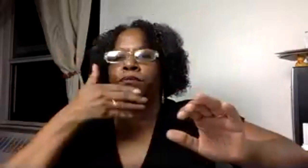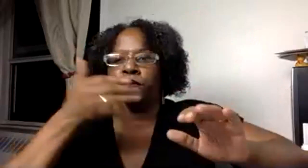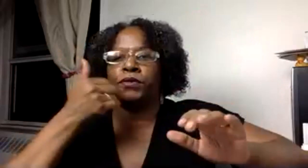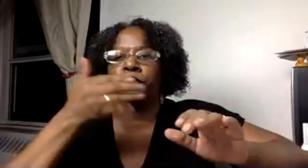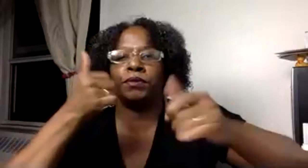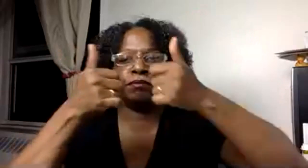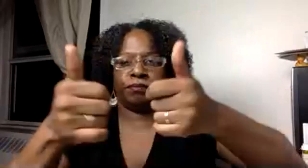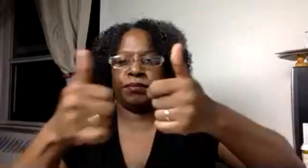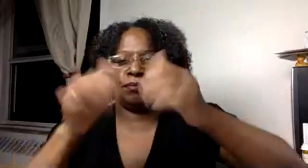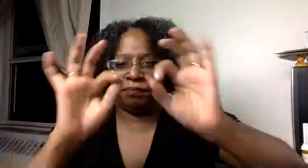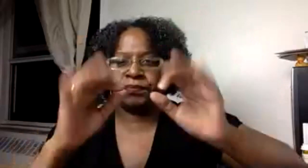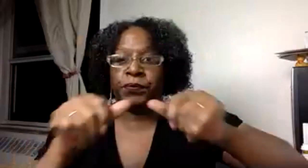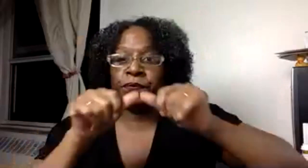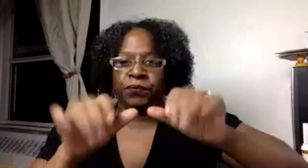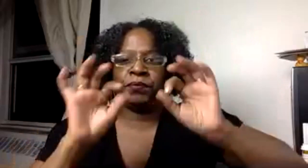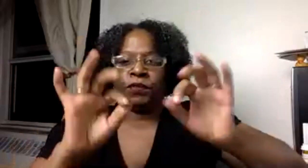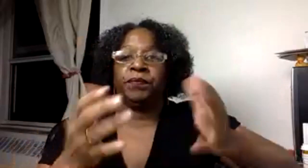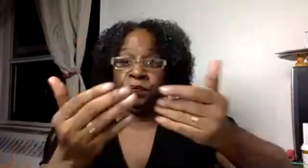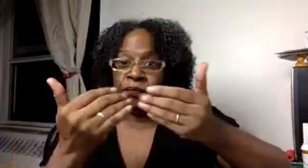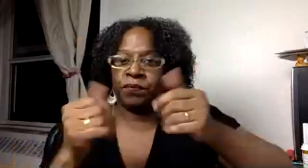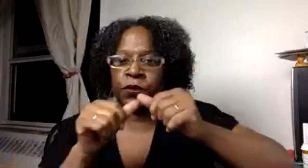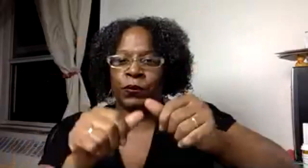Perfect, there you go, John, go ahead. Please continue.